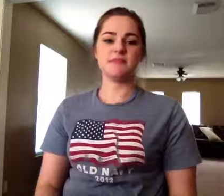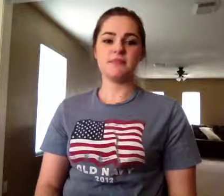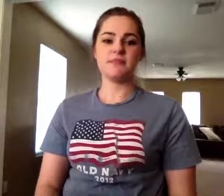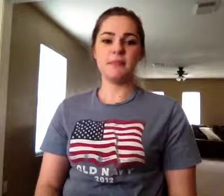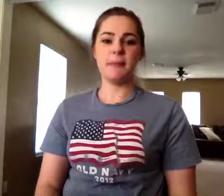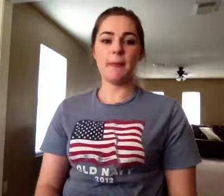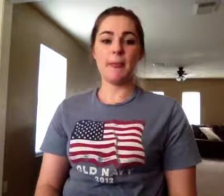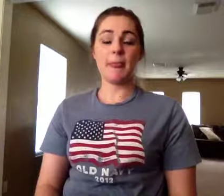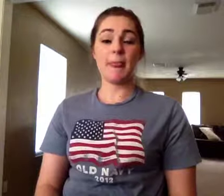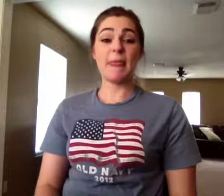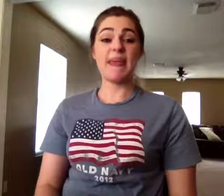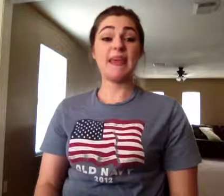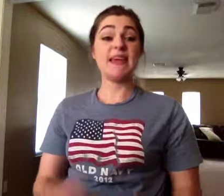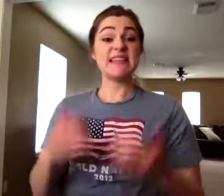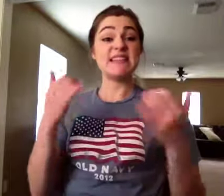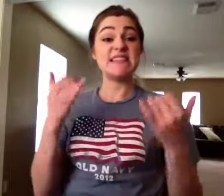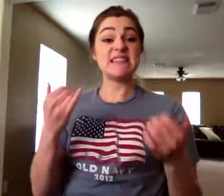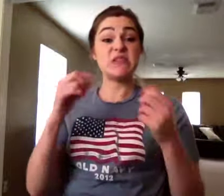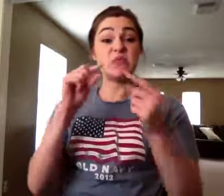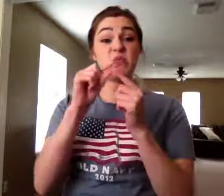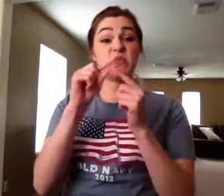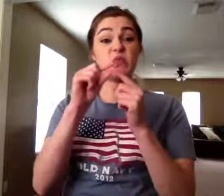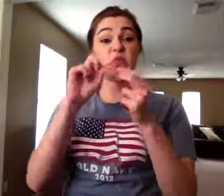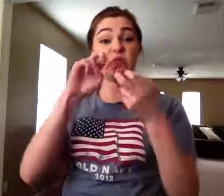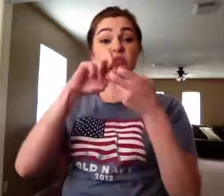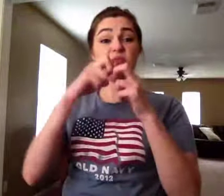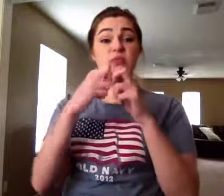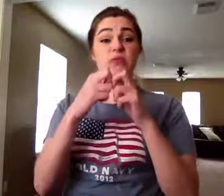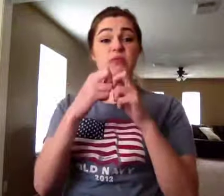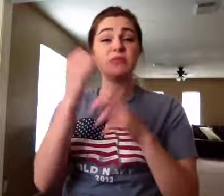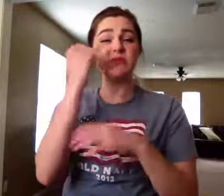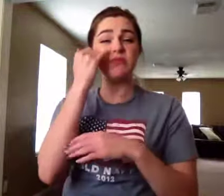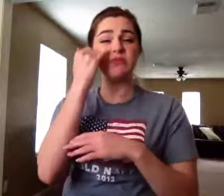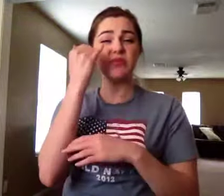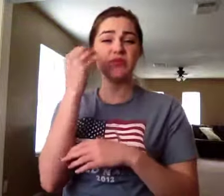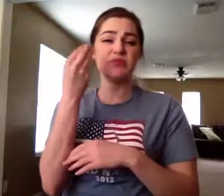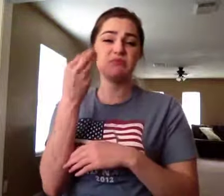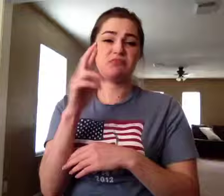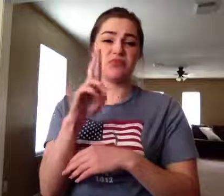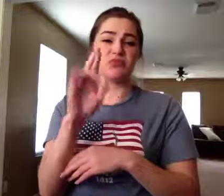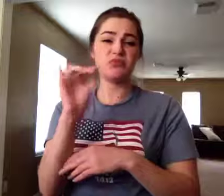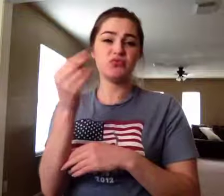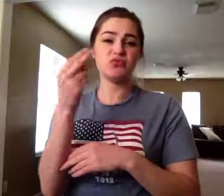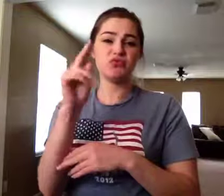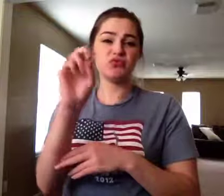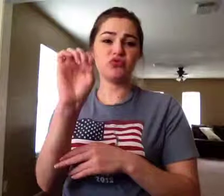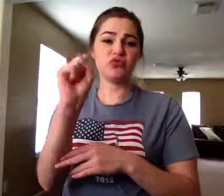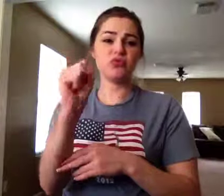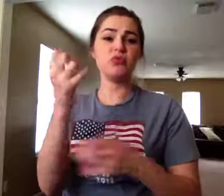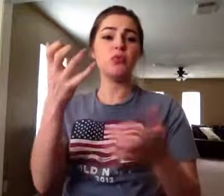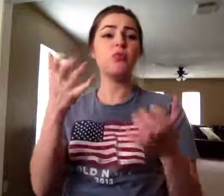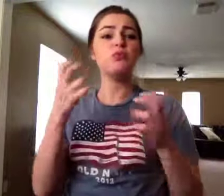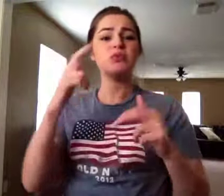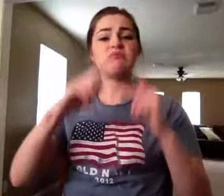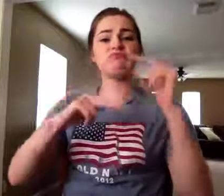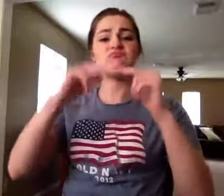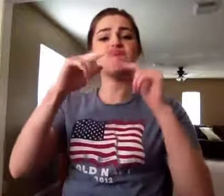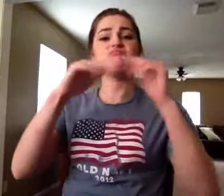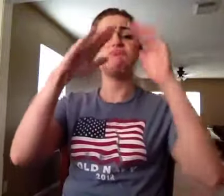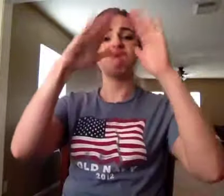Here's today's word problem. Let's say Mr. Jones wants to build a storage shed, and he wants the walls and the roof of the shed to be made